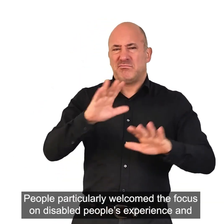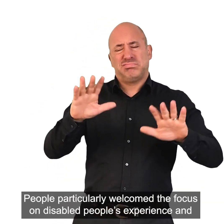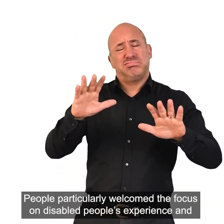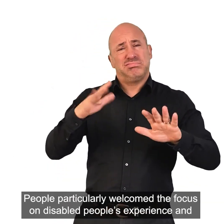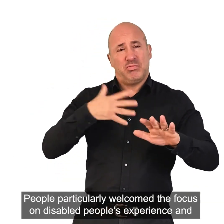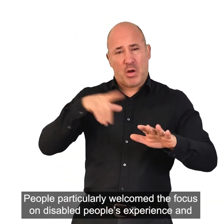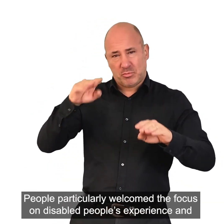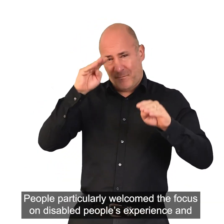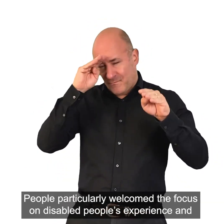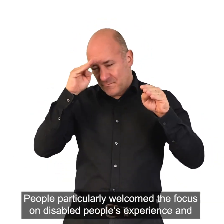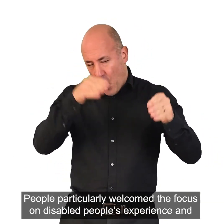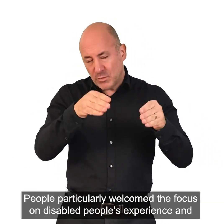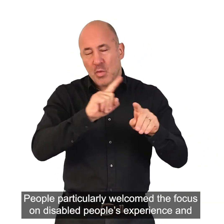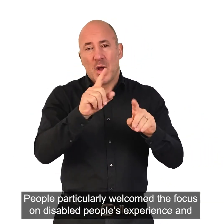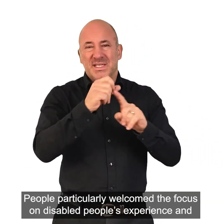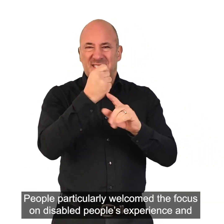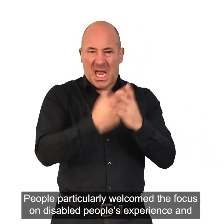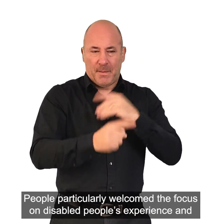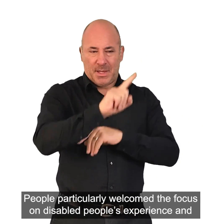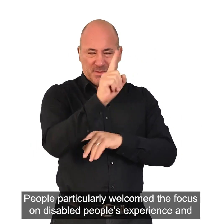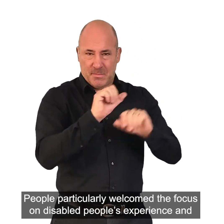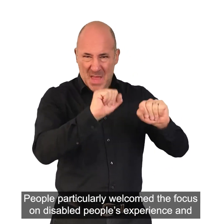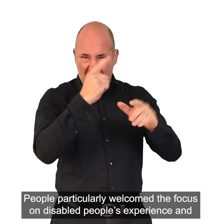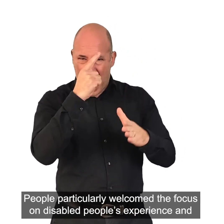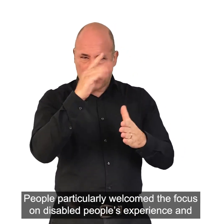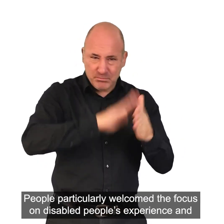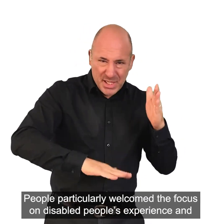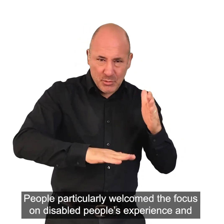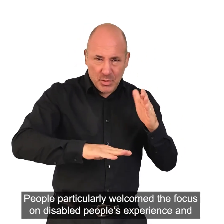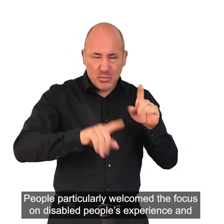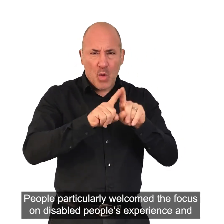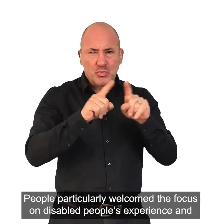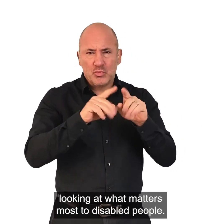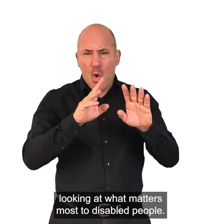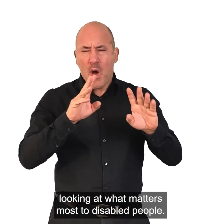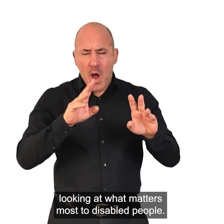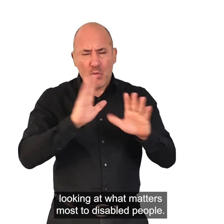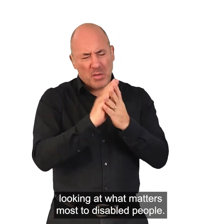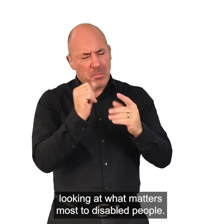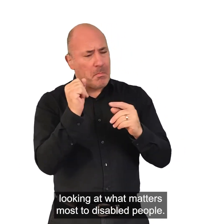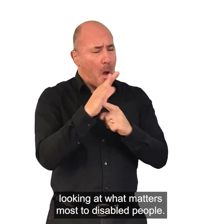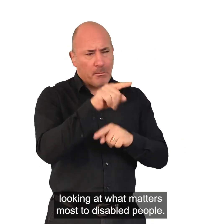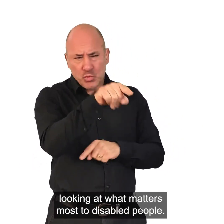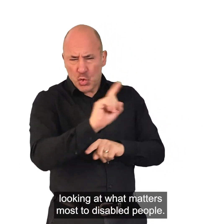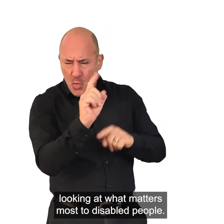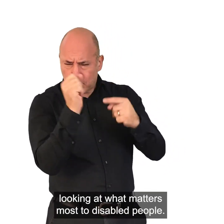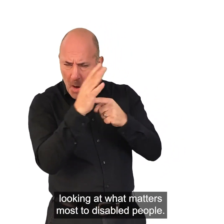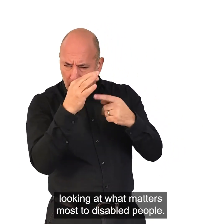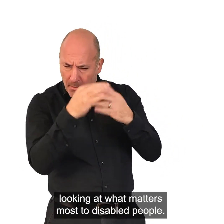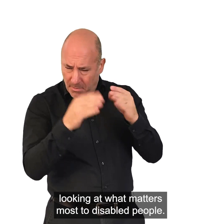People particularly welcomed the focus on disabled people's experience and looking at what matters most to disabled